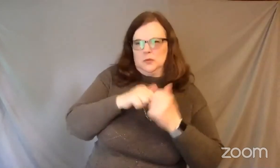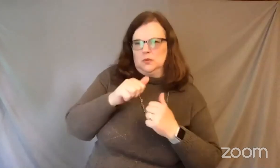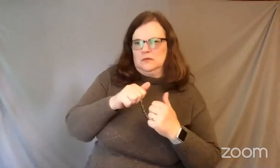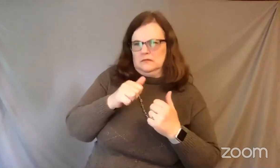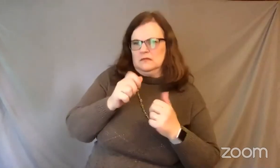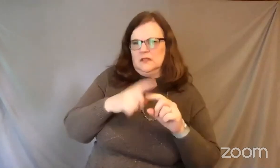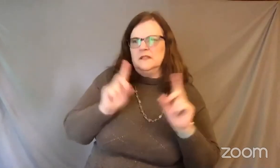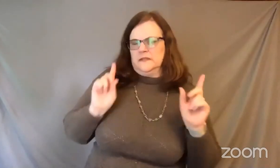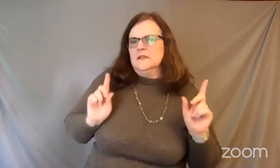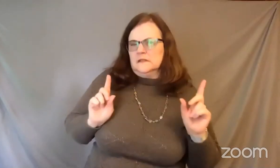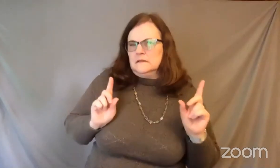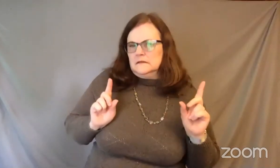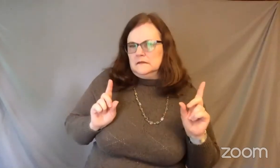way.